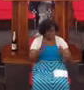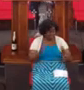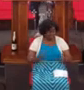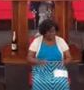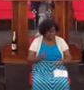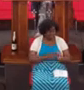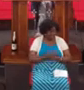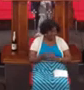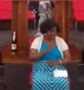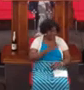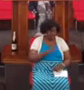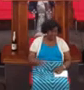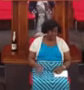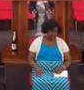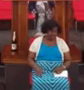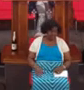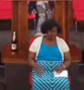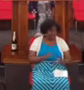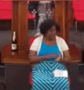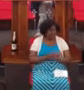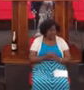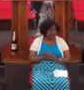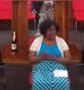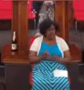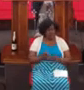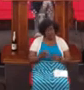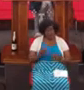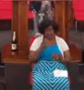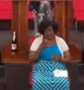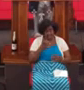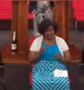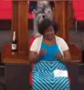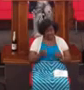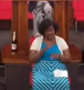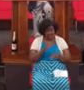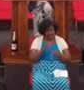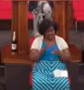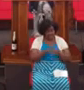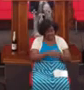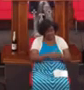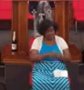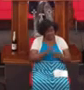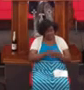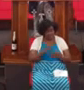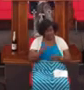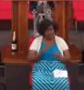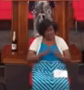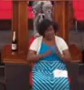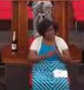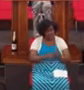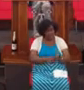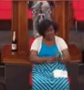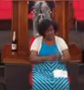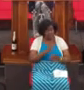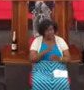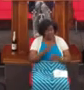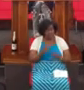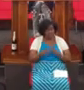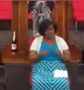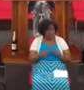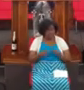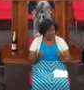the Christ. Jesus is upset at the hypocrisy that is being displayed by the religious